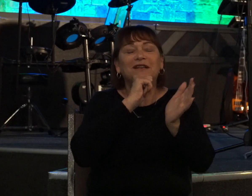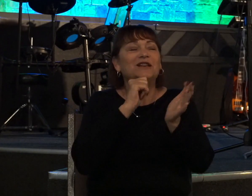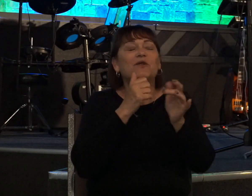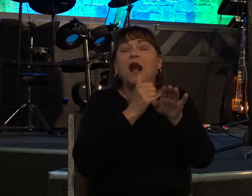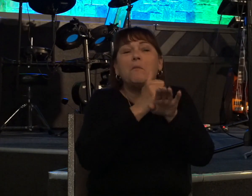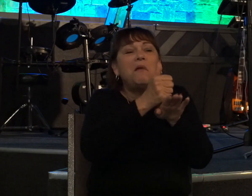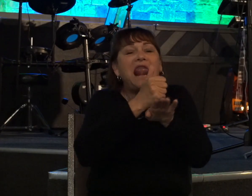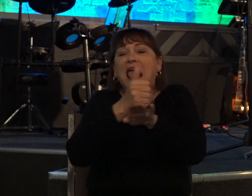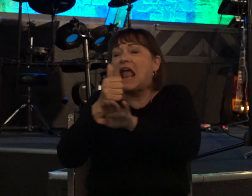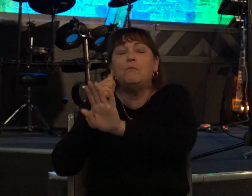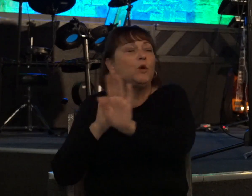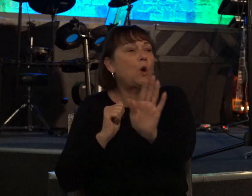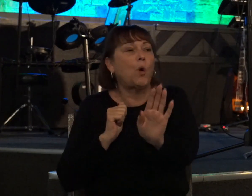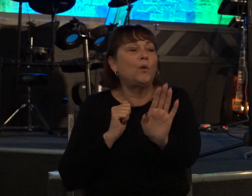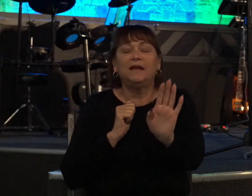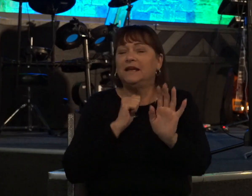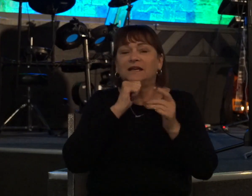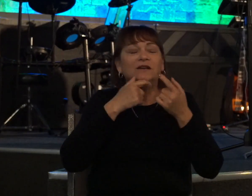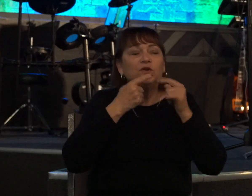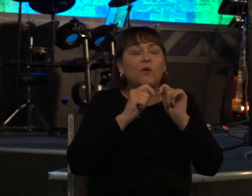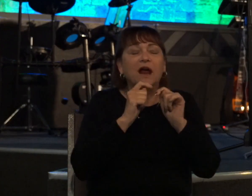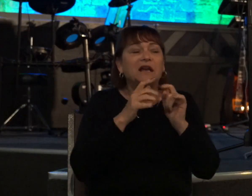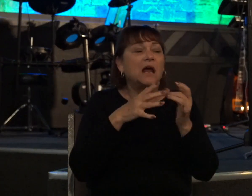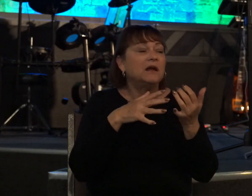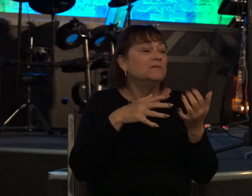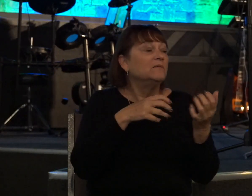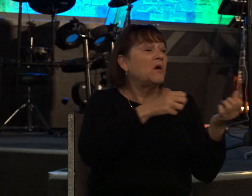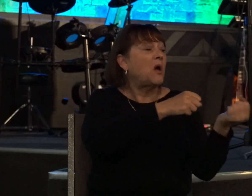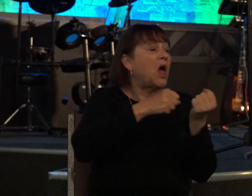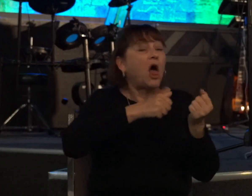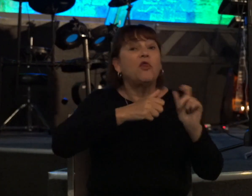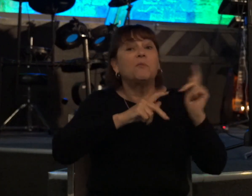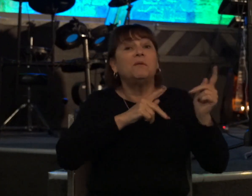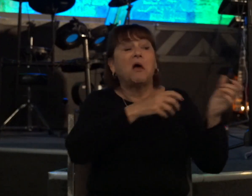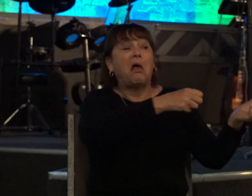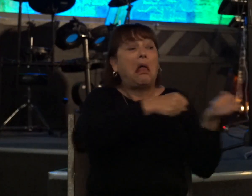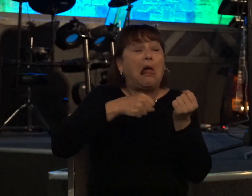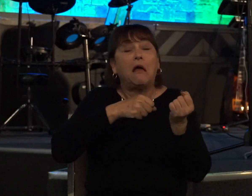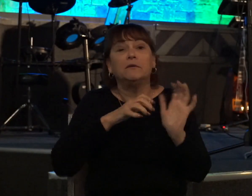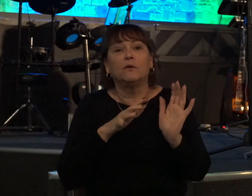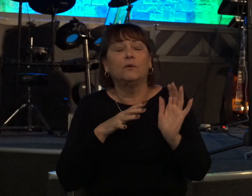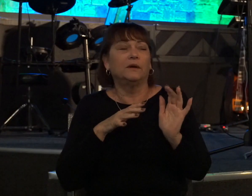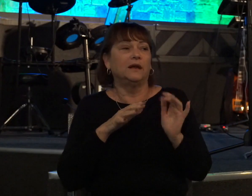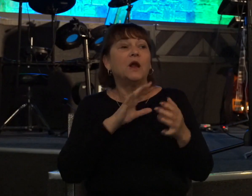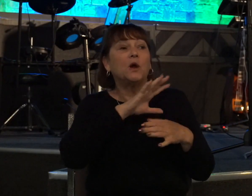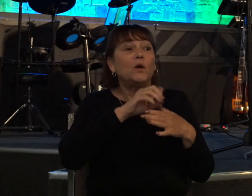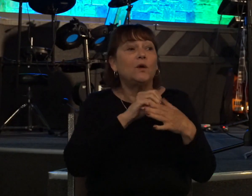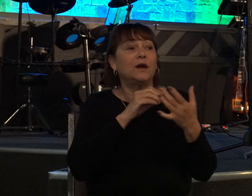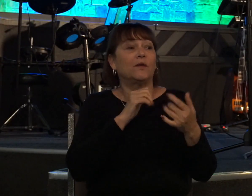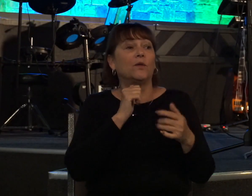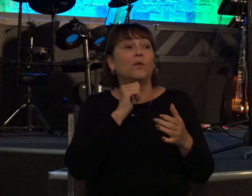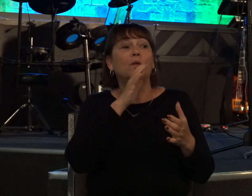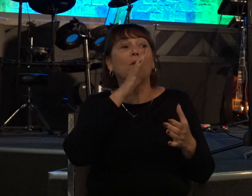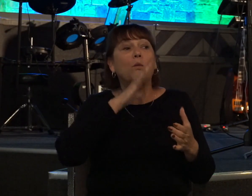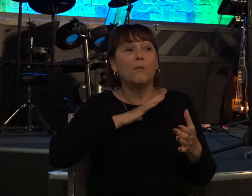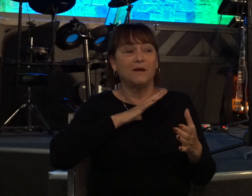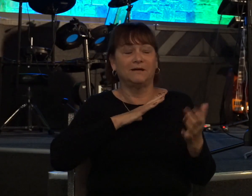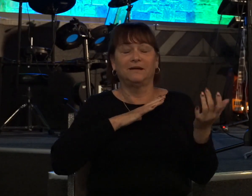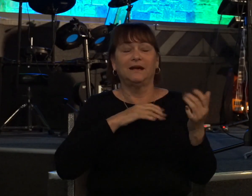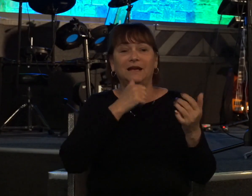shift he didn't try to drag anyone else in it including bathsheba he didn't try to minimize what he